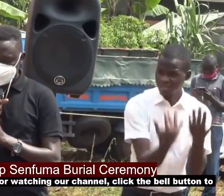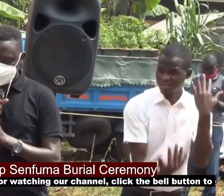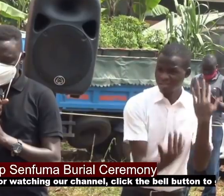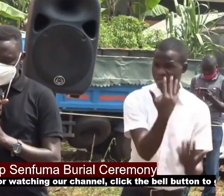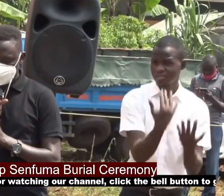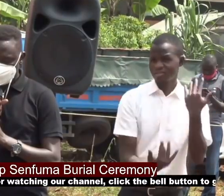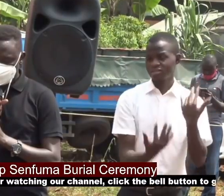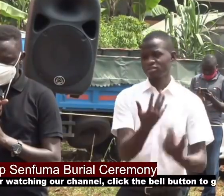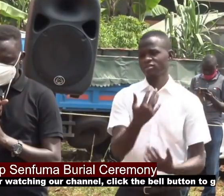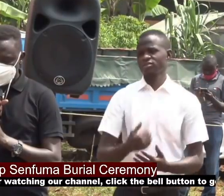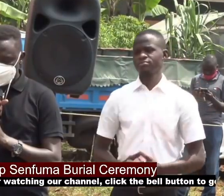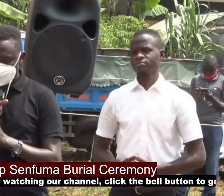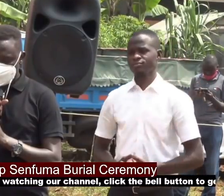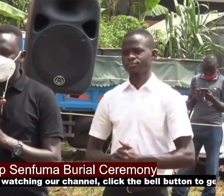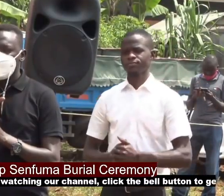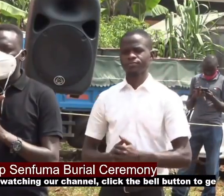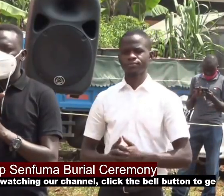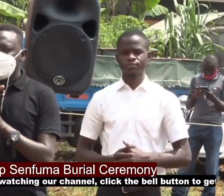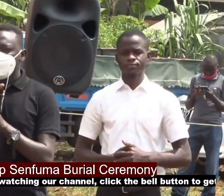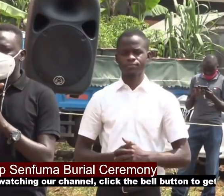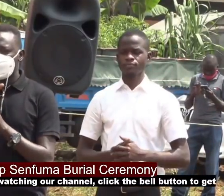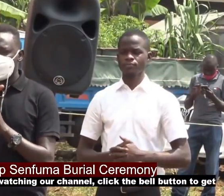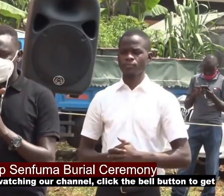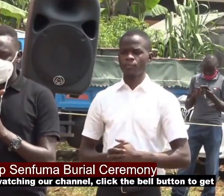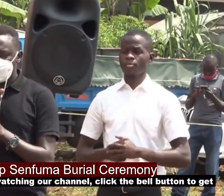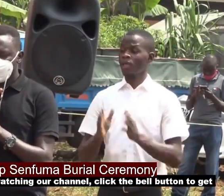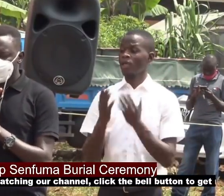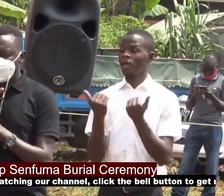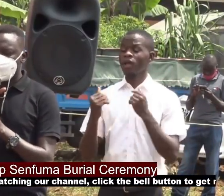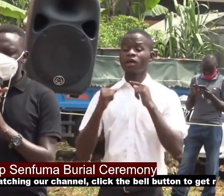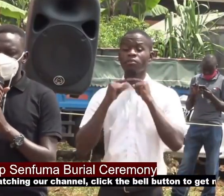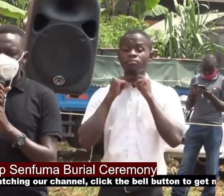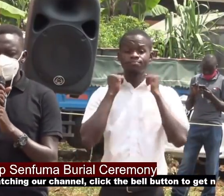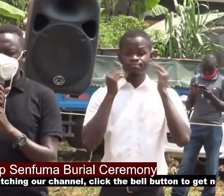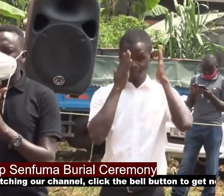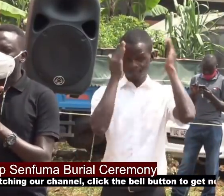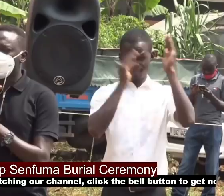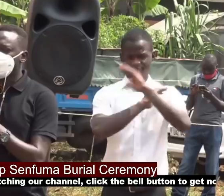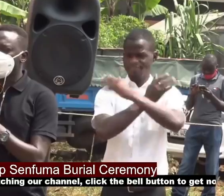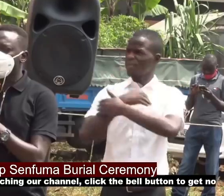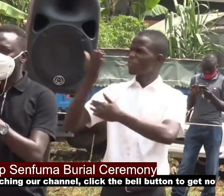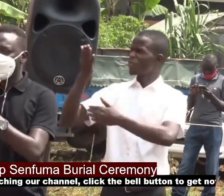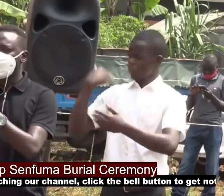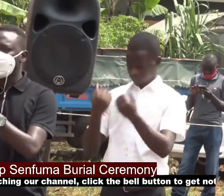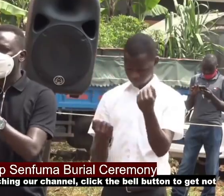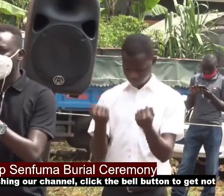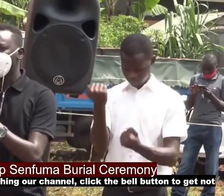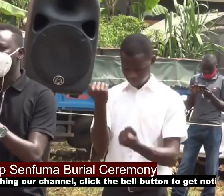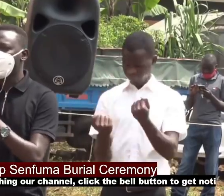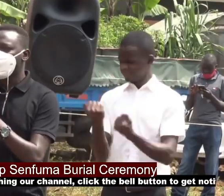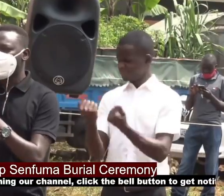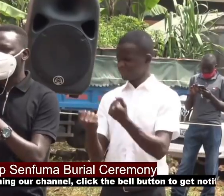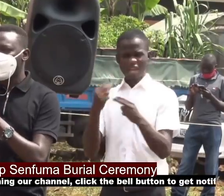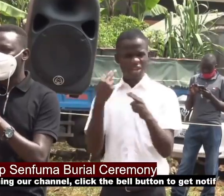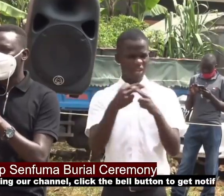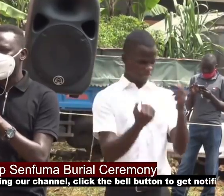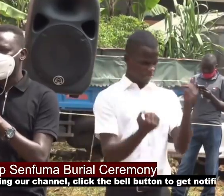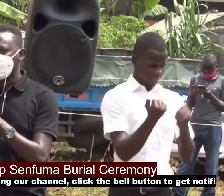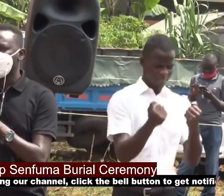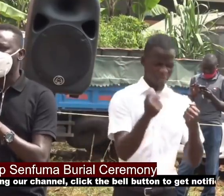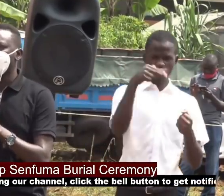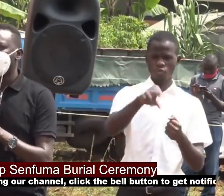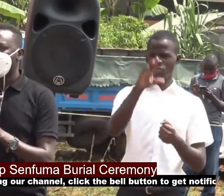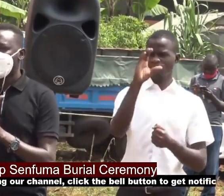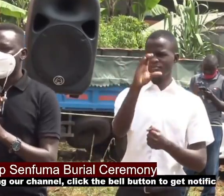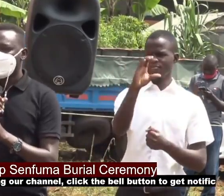reason, but just because I feared hell. Pastor Senfuma yali avuga akamoto kakaliko kigambo UCC simanyo ba Pastor Bono